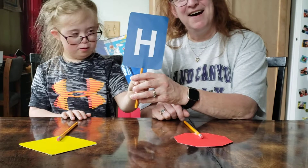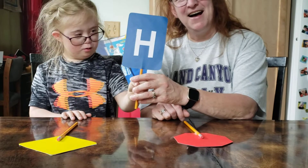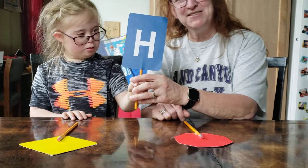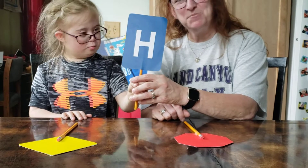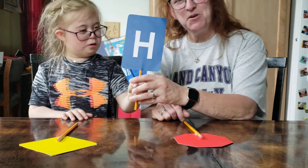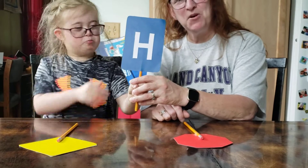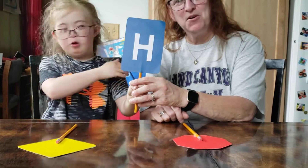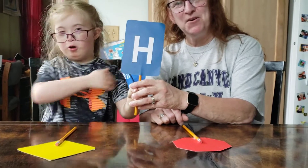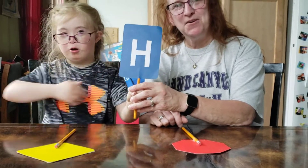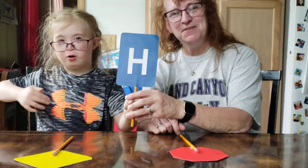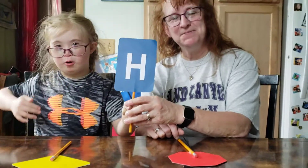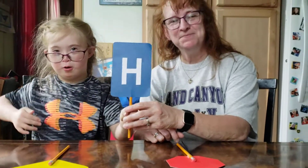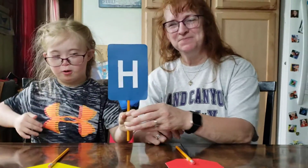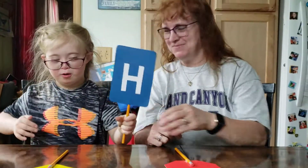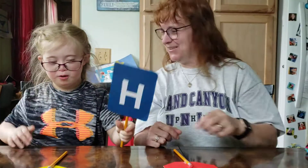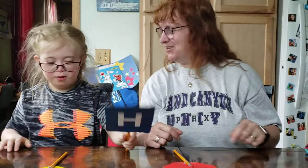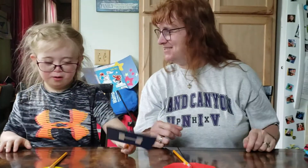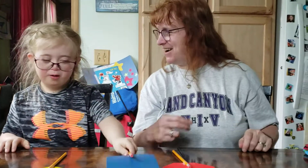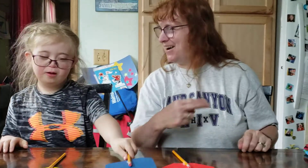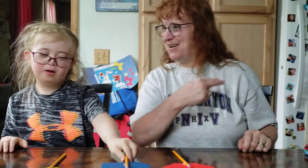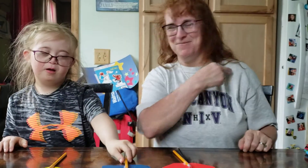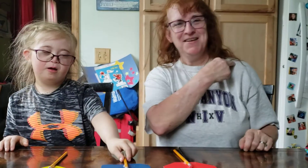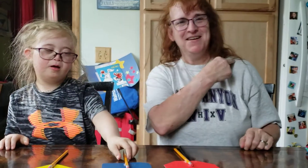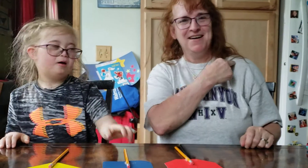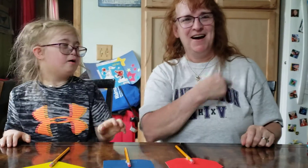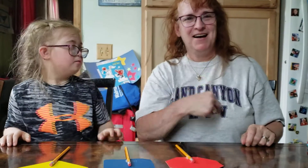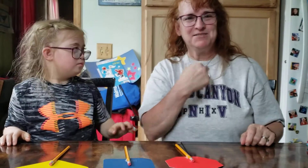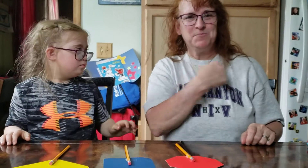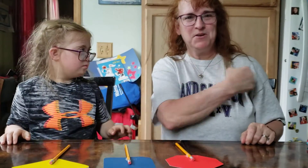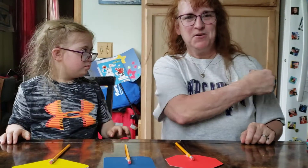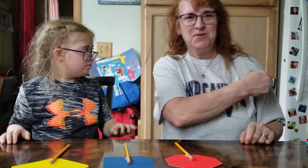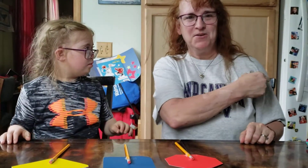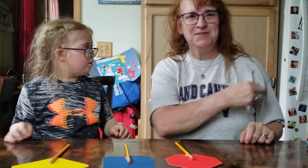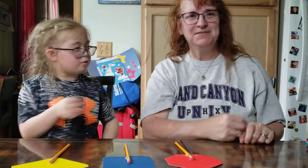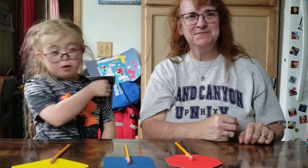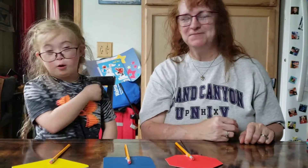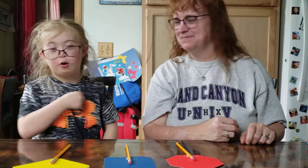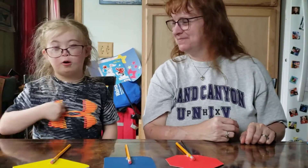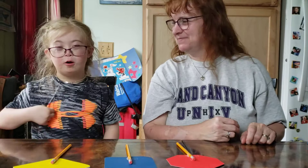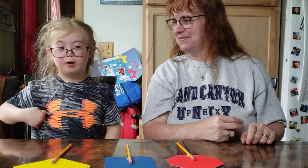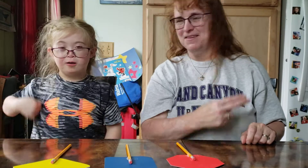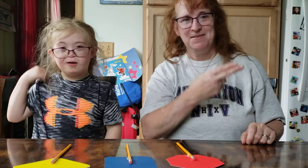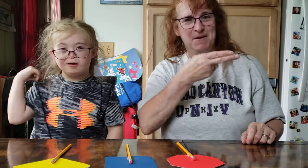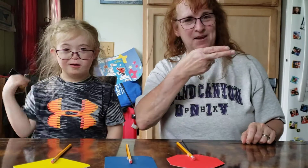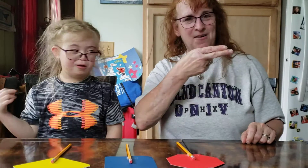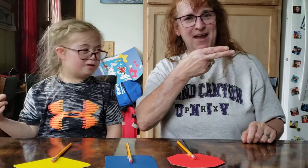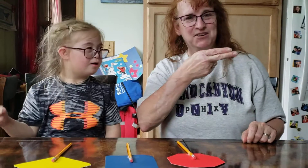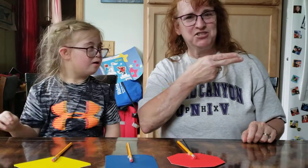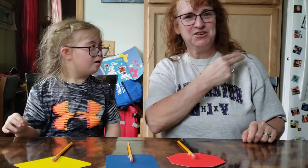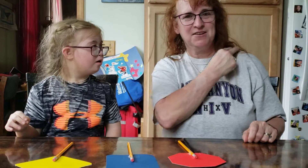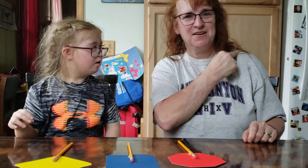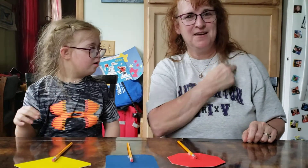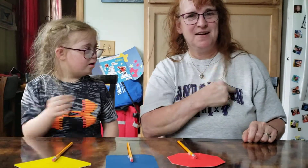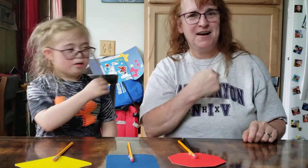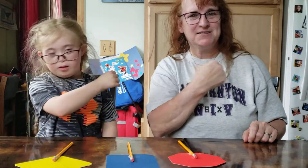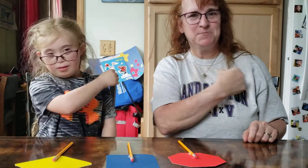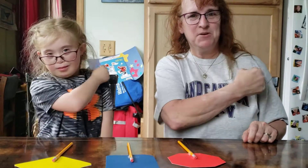Hospital. Hospital. Good job. Hospital. Hospital. Make our H. Hospital.